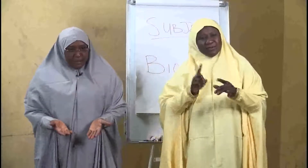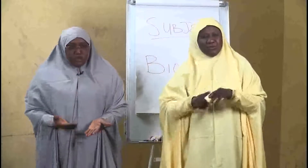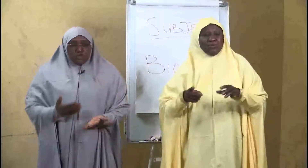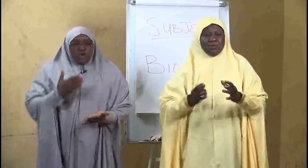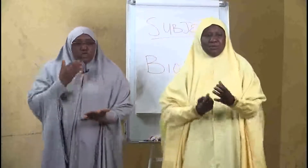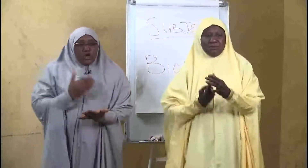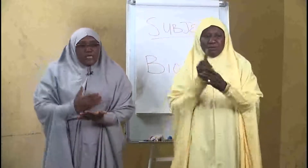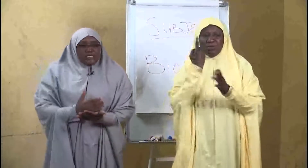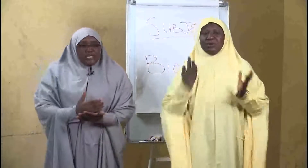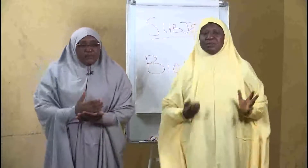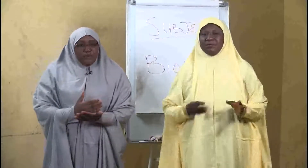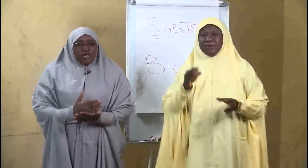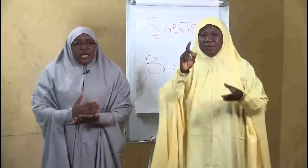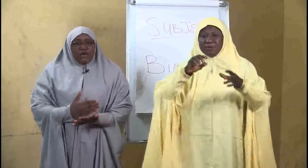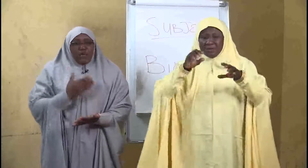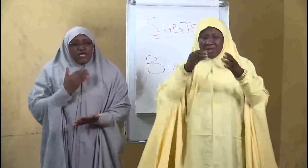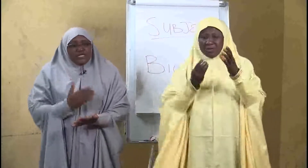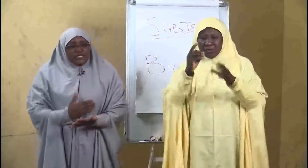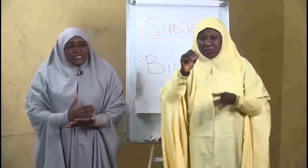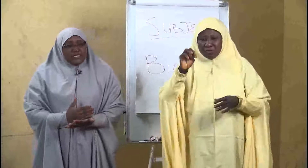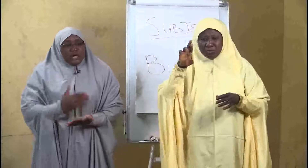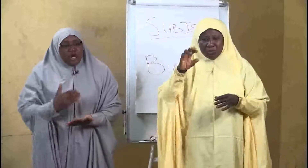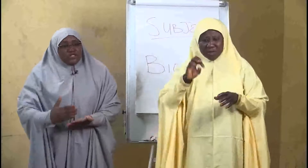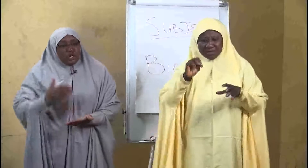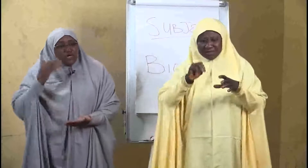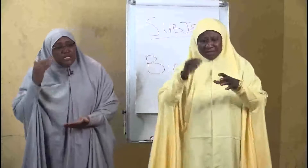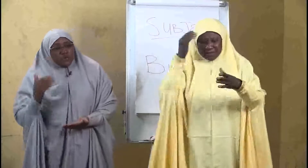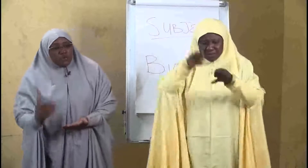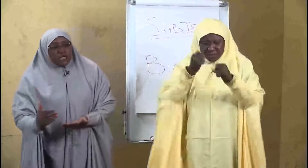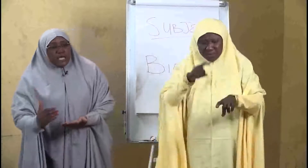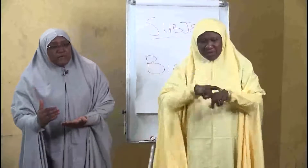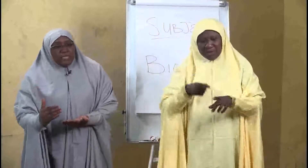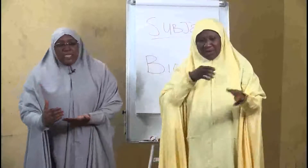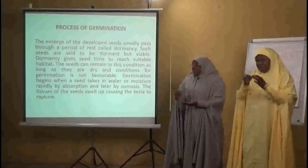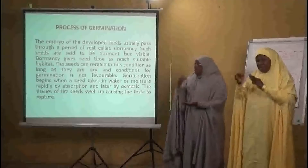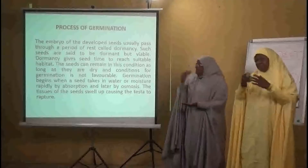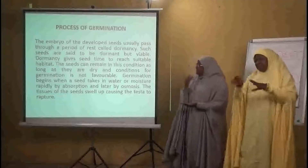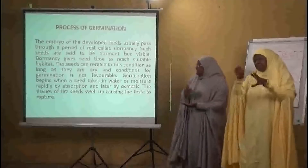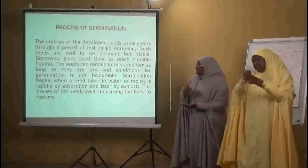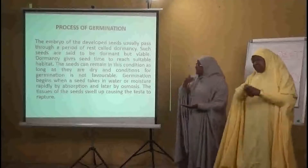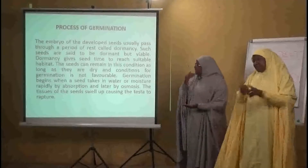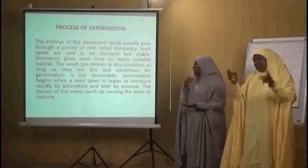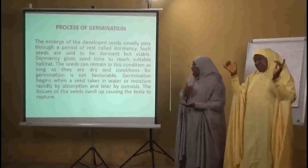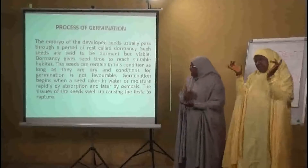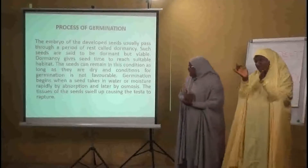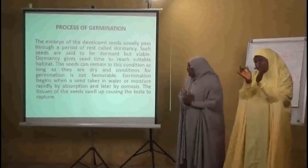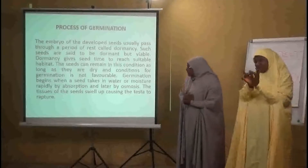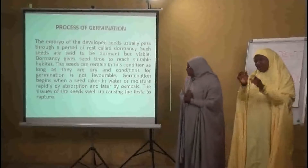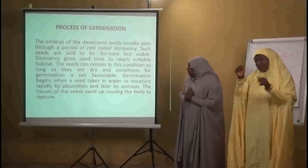manifest. So dormancy is broken down when the seed comes in contact with water. The seed